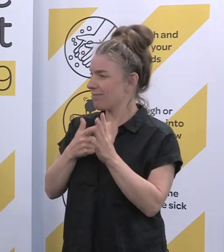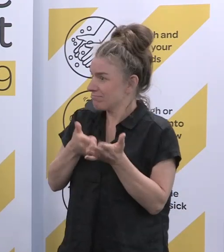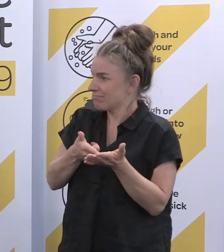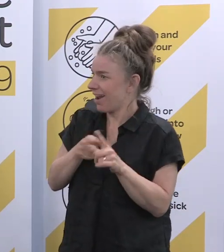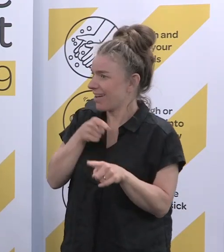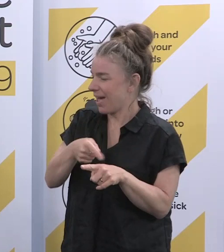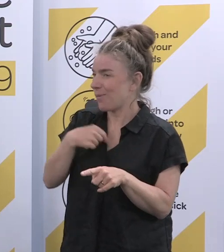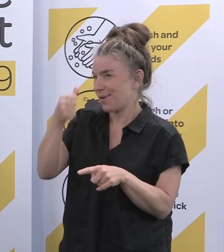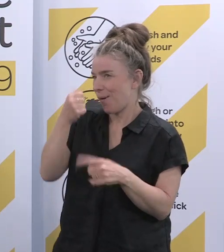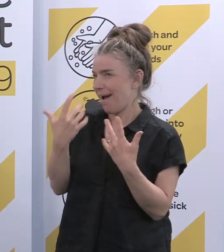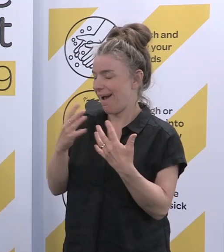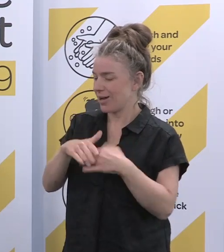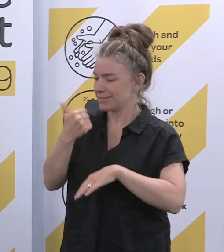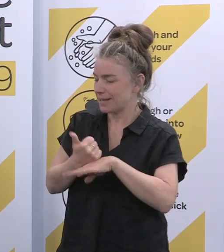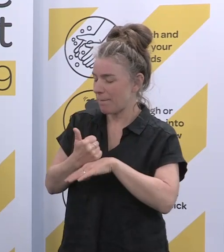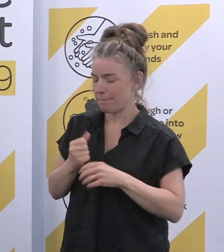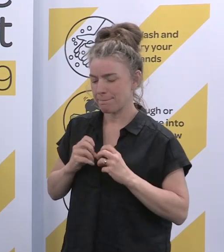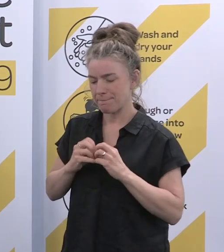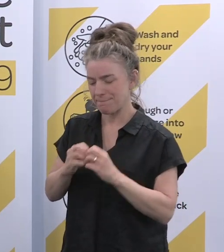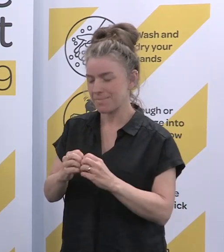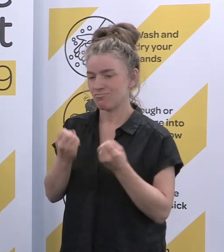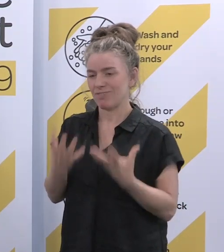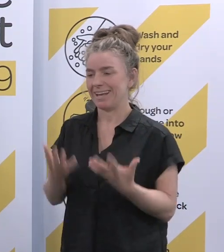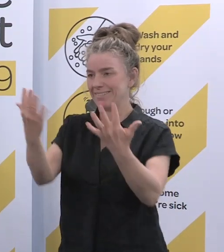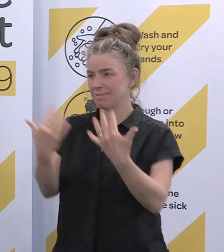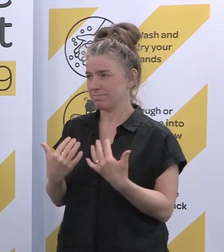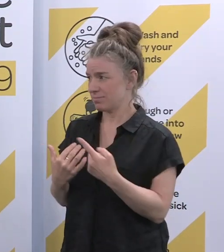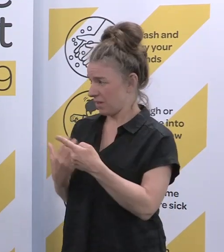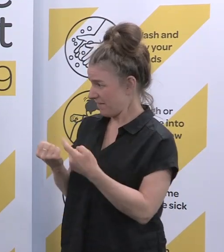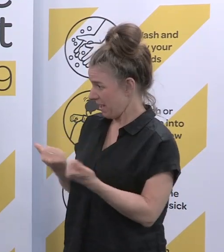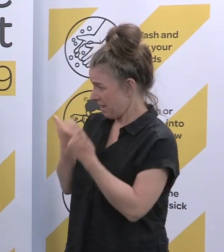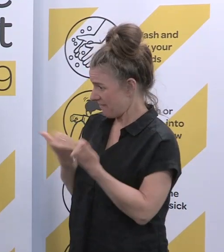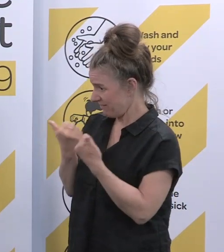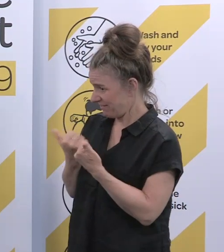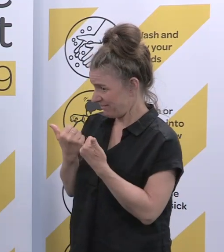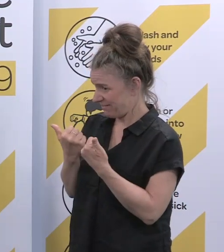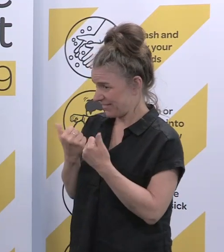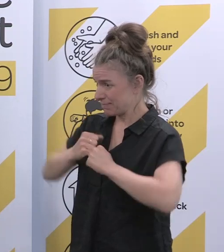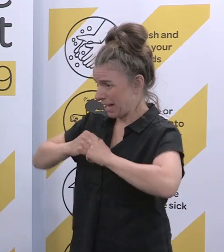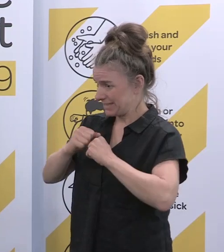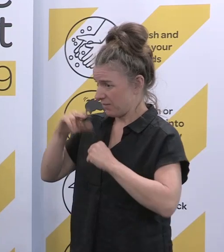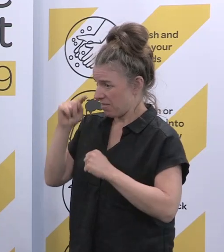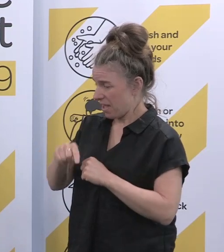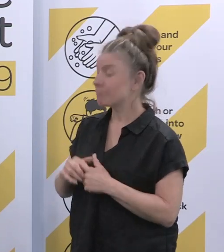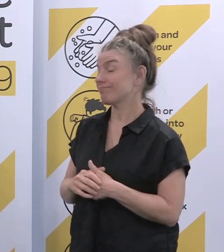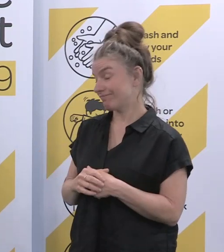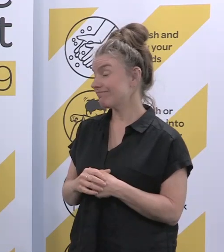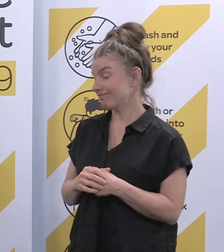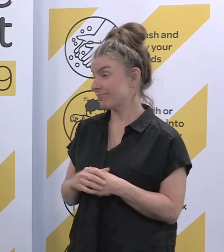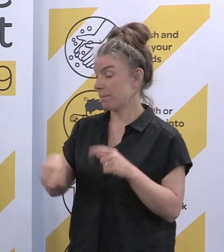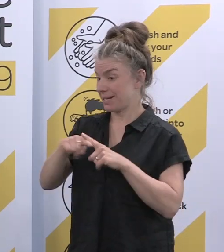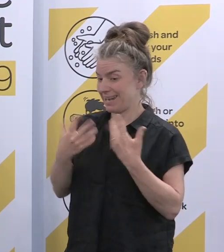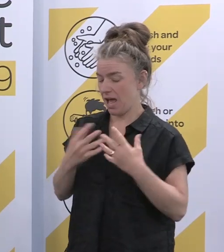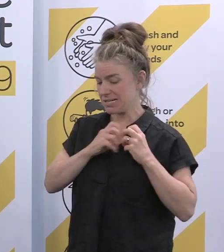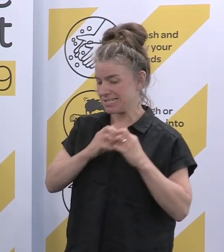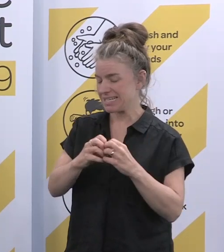to make it work, and how to look after people. Do you have the capacity for that? Yes, we have the capacity, and there's work happening to increase the capacity if we need